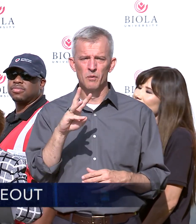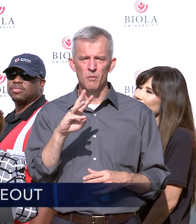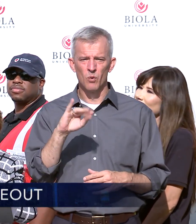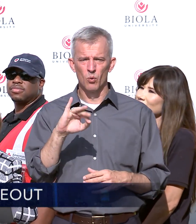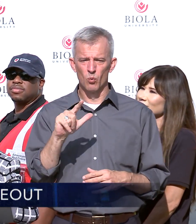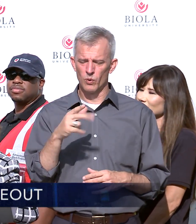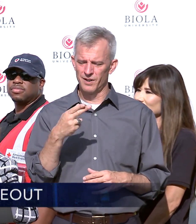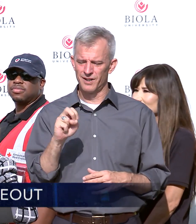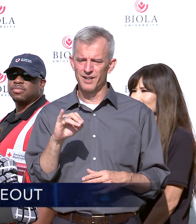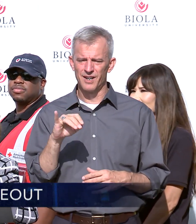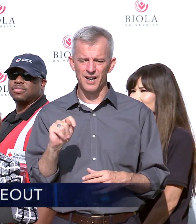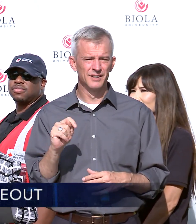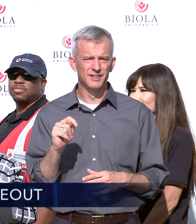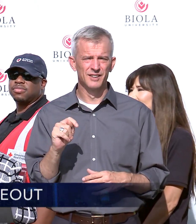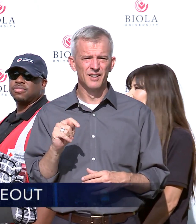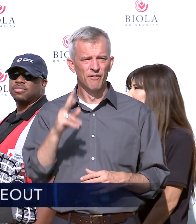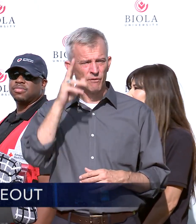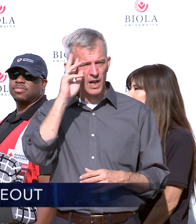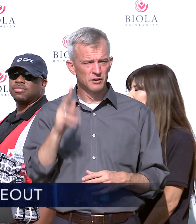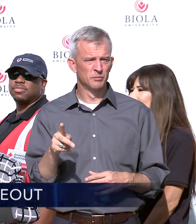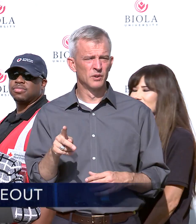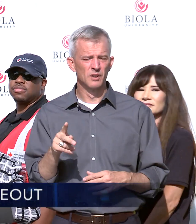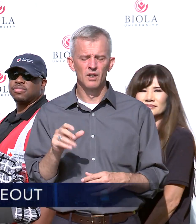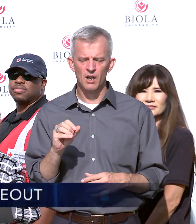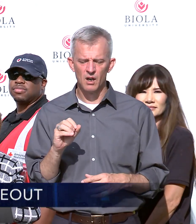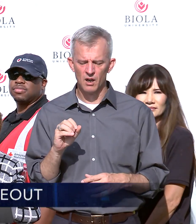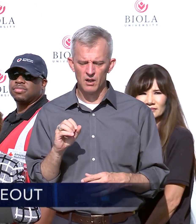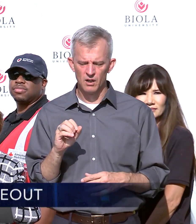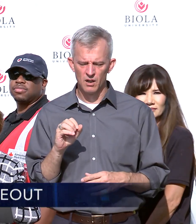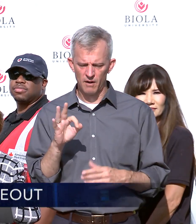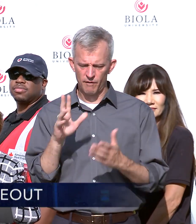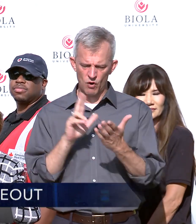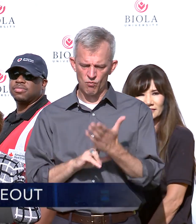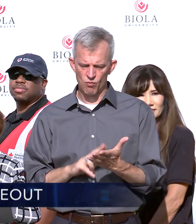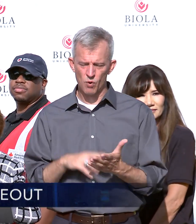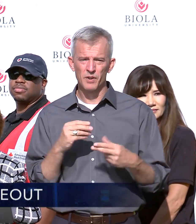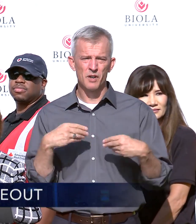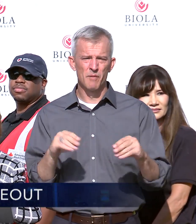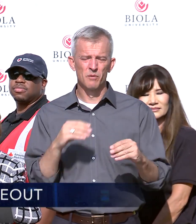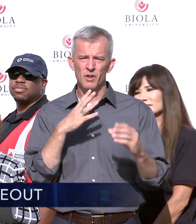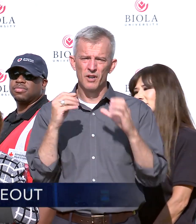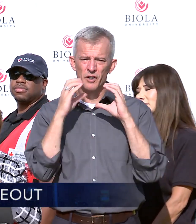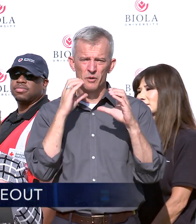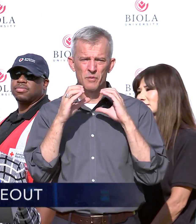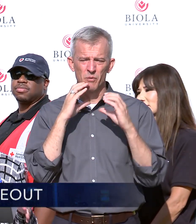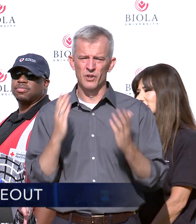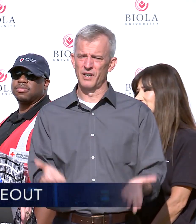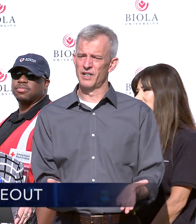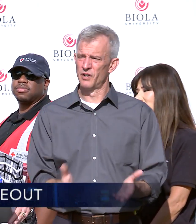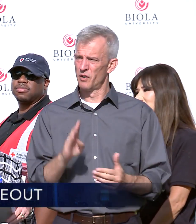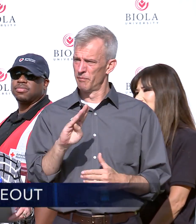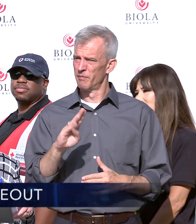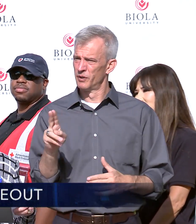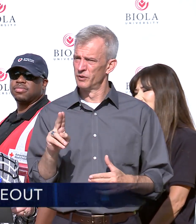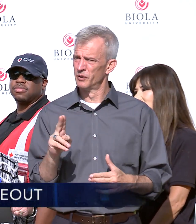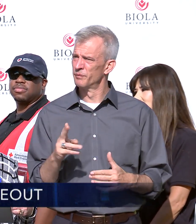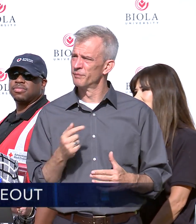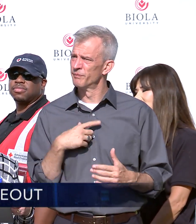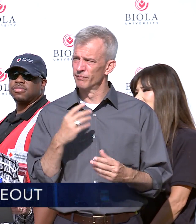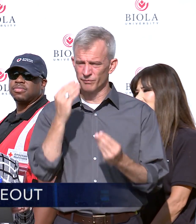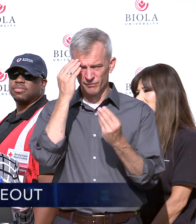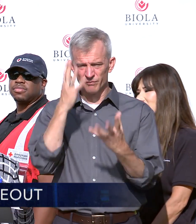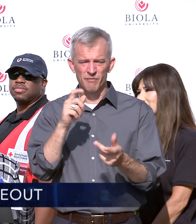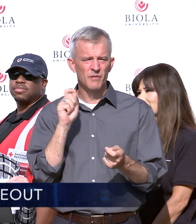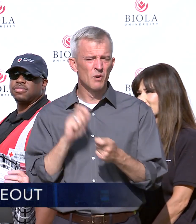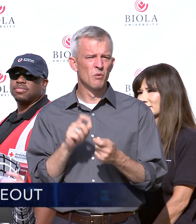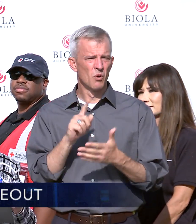who is going to he is the Vice President of Enrollment and Marketing and Communications at Biola, to tell you exactly what